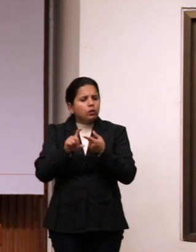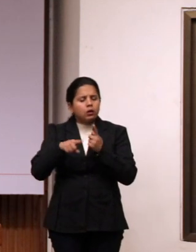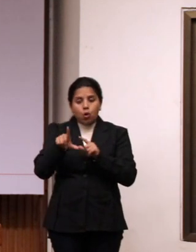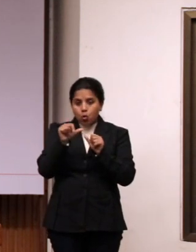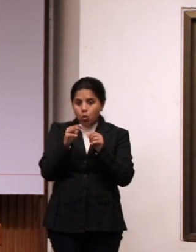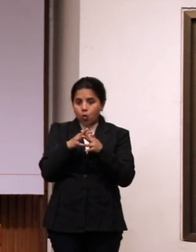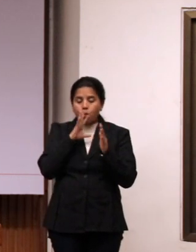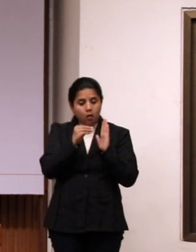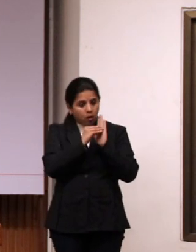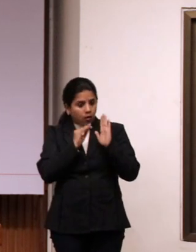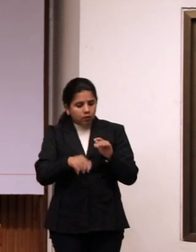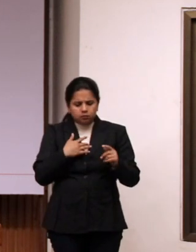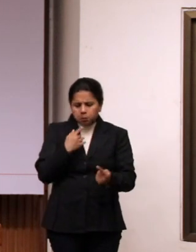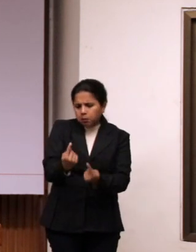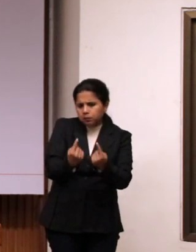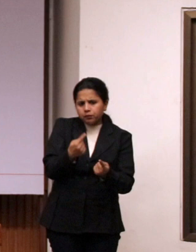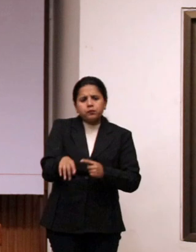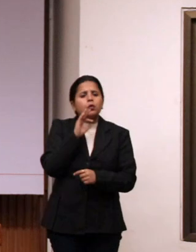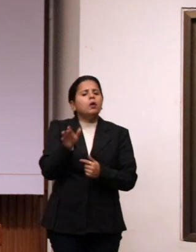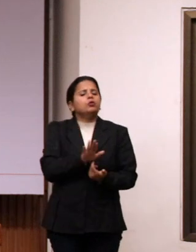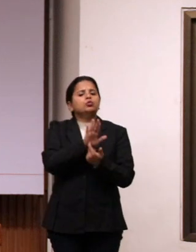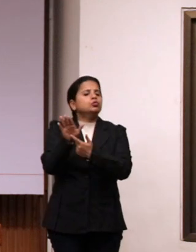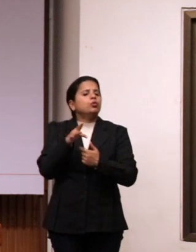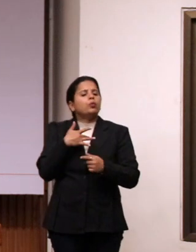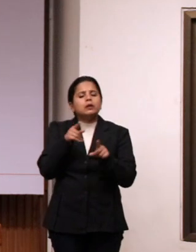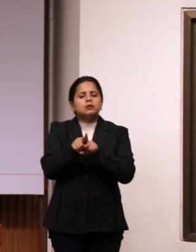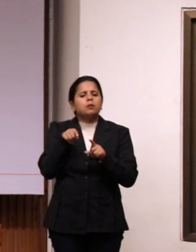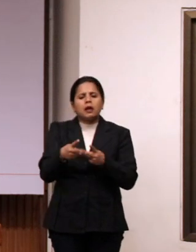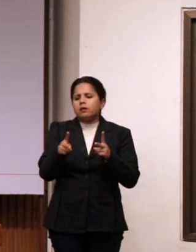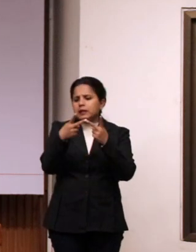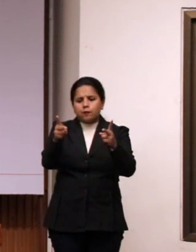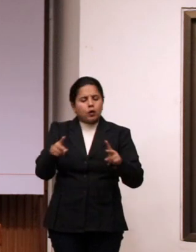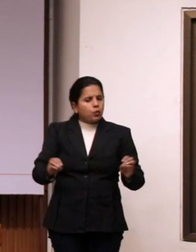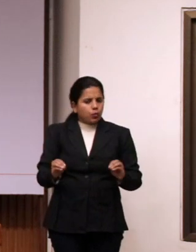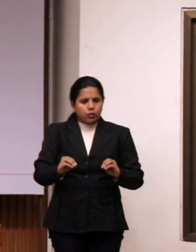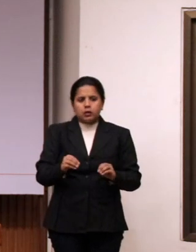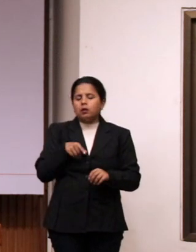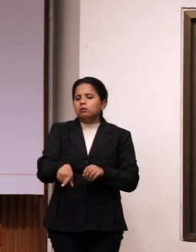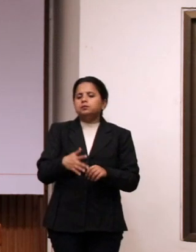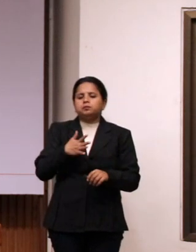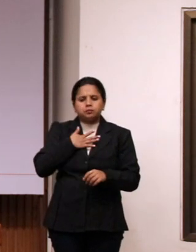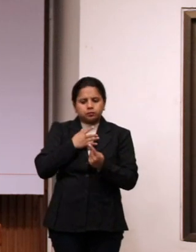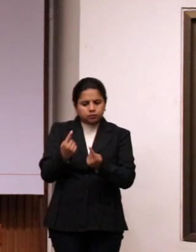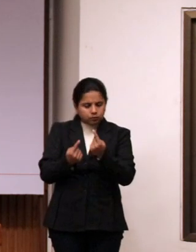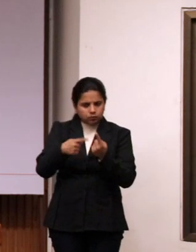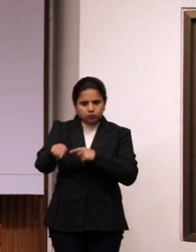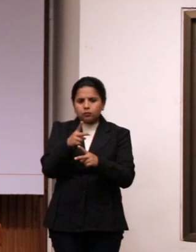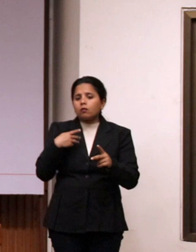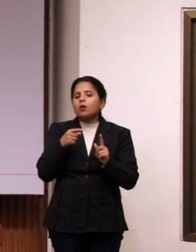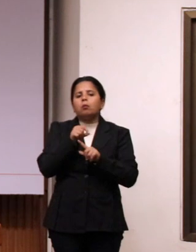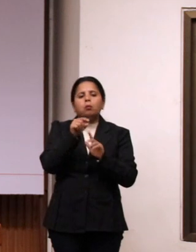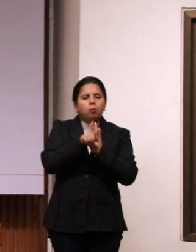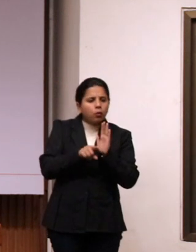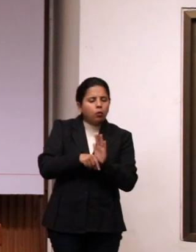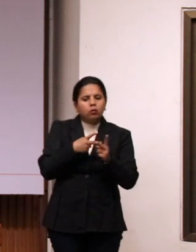when we study about grasslands and all, these are actually classified in a, there's no definition of grassland or scrublands. So we actually in a policy way or